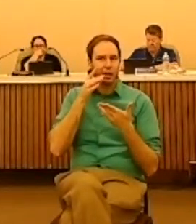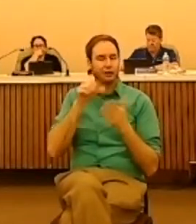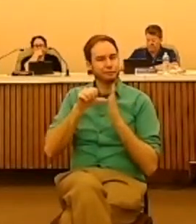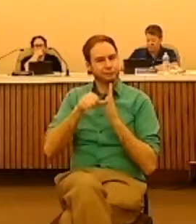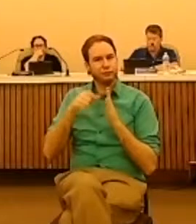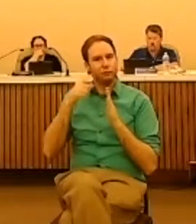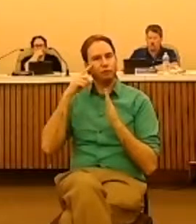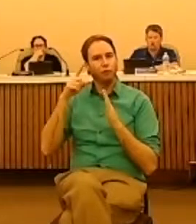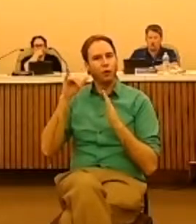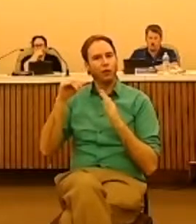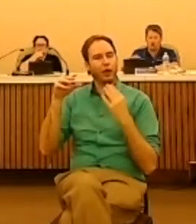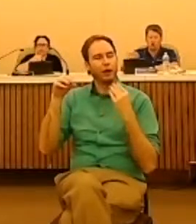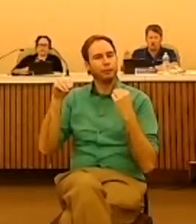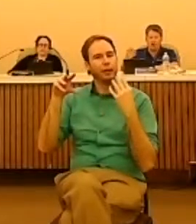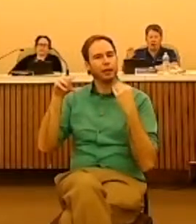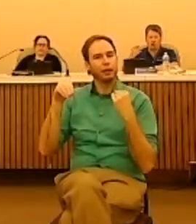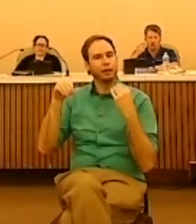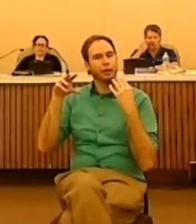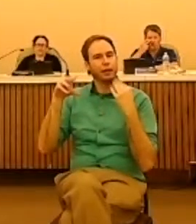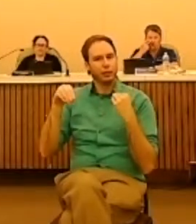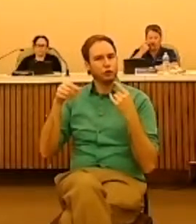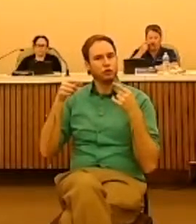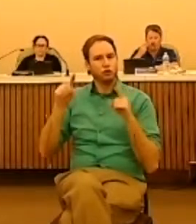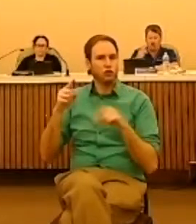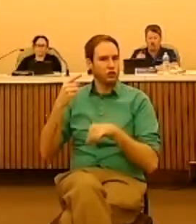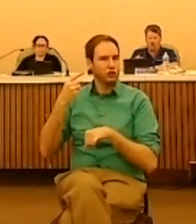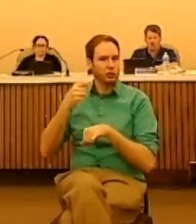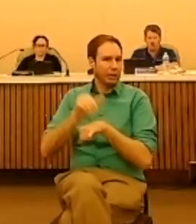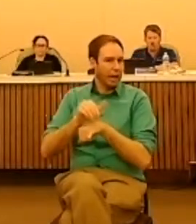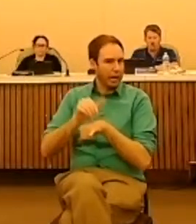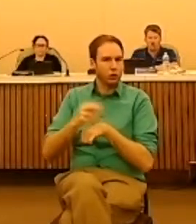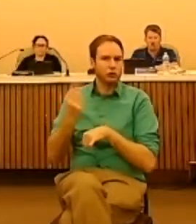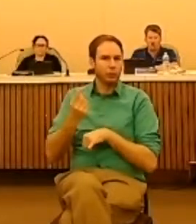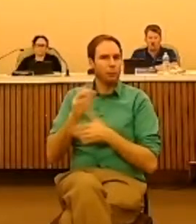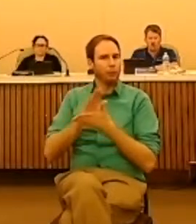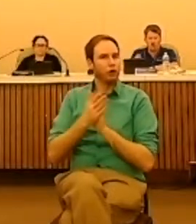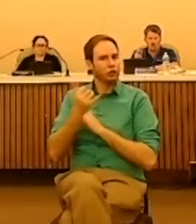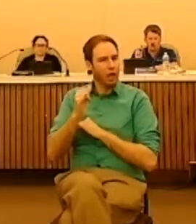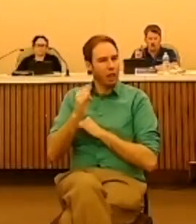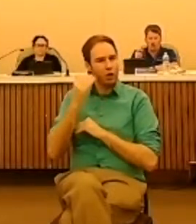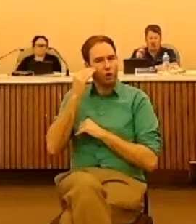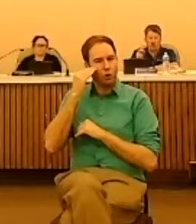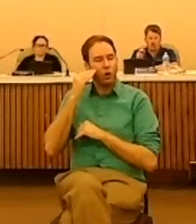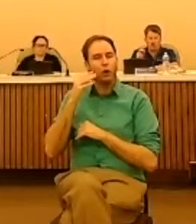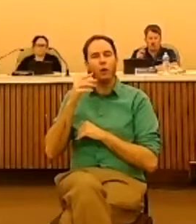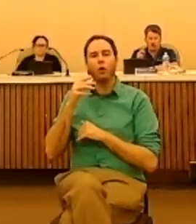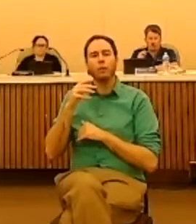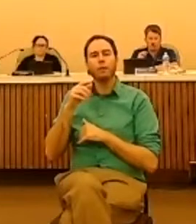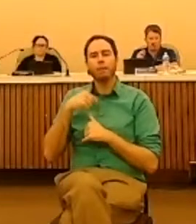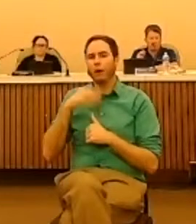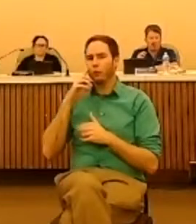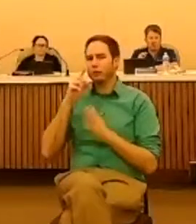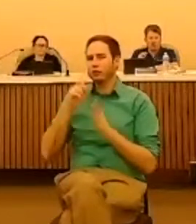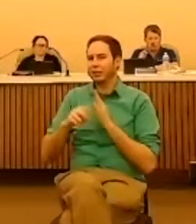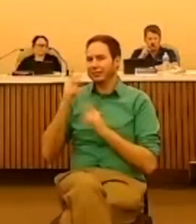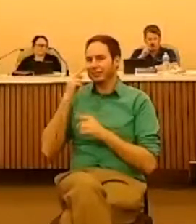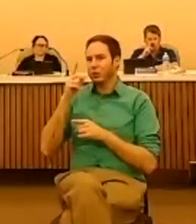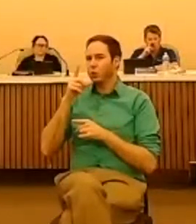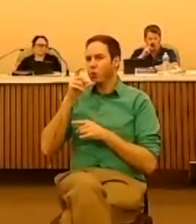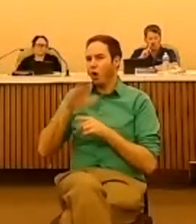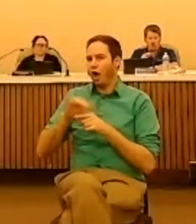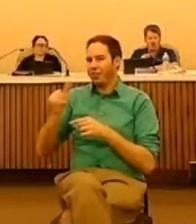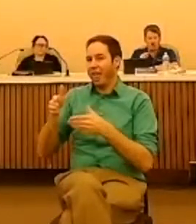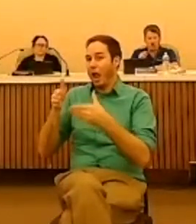you know, goes to flashing at night? Now, one of the things I will say is I want to check to see who's on the